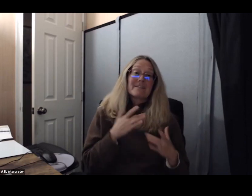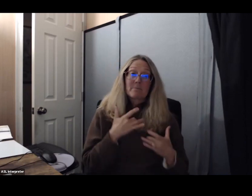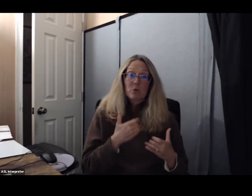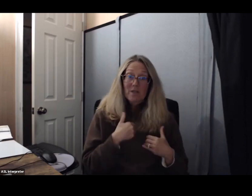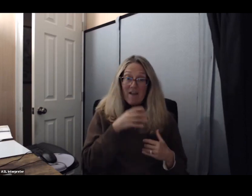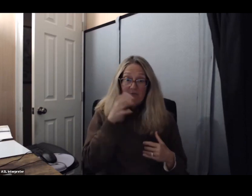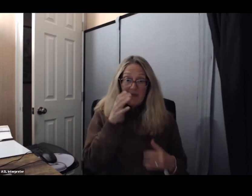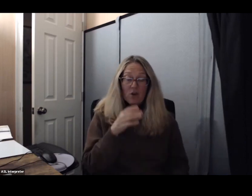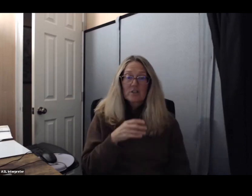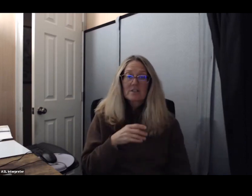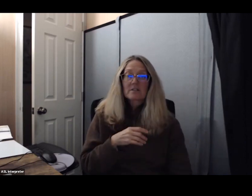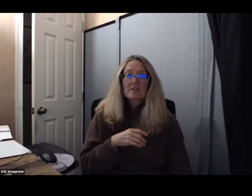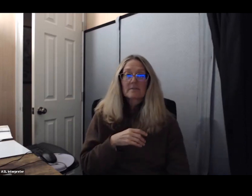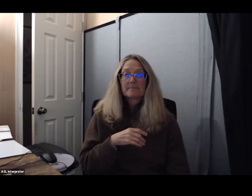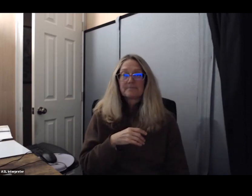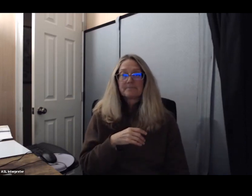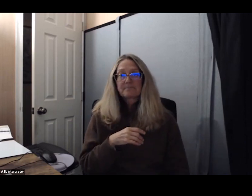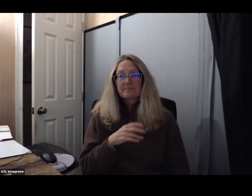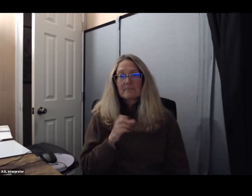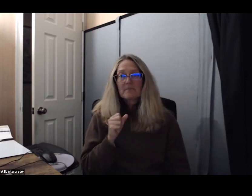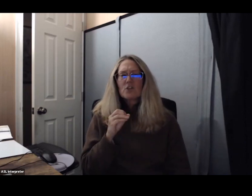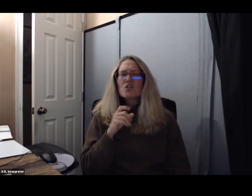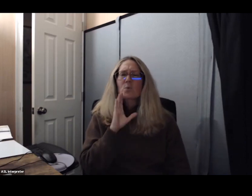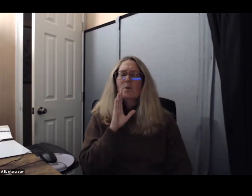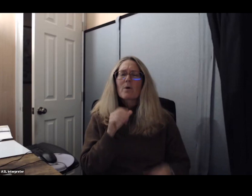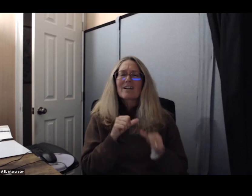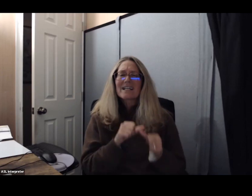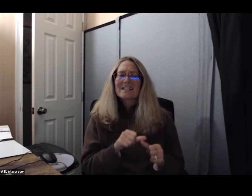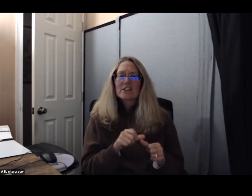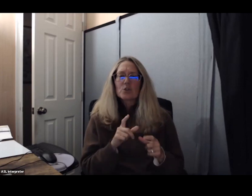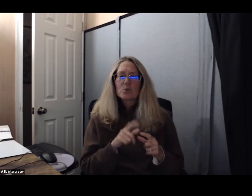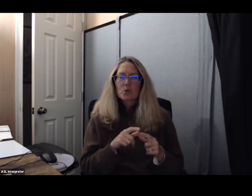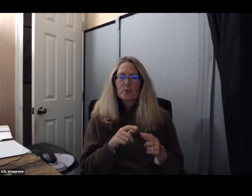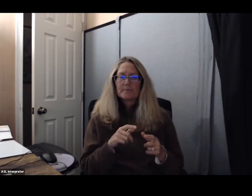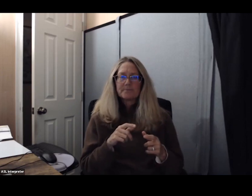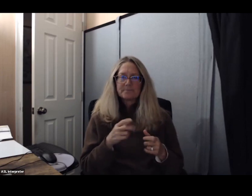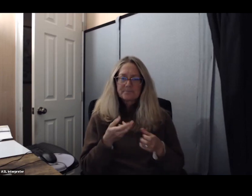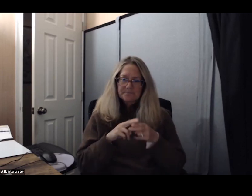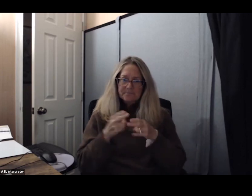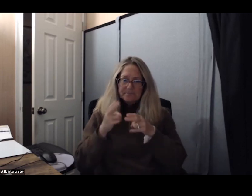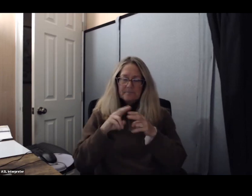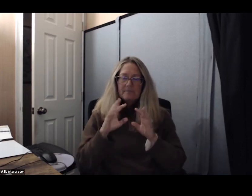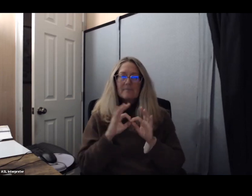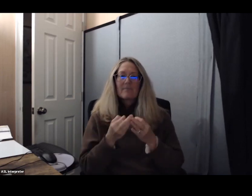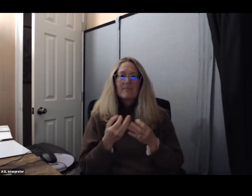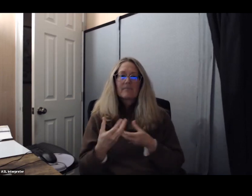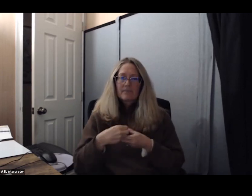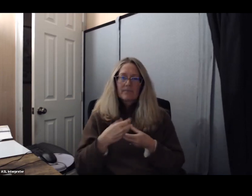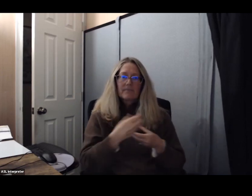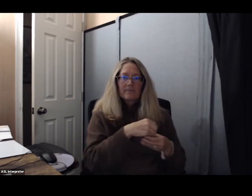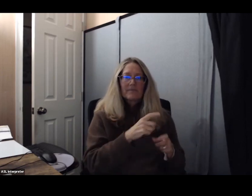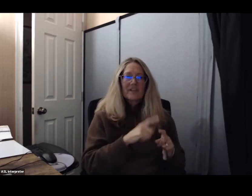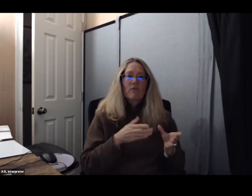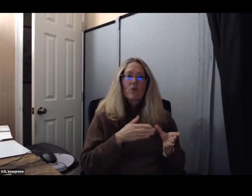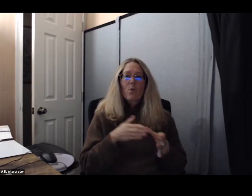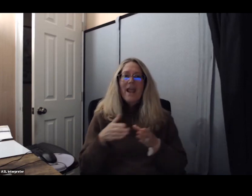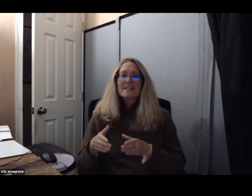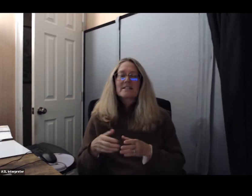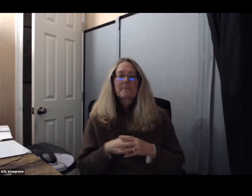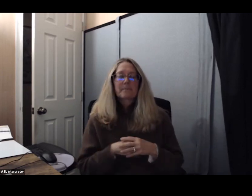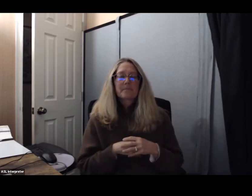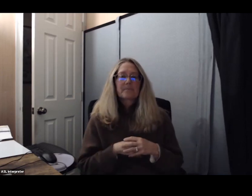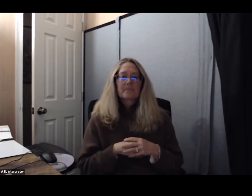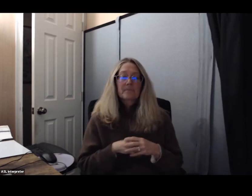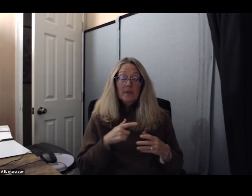had parents, and so we'll continue to get back on increasing our family engagement in many ways. Well, I appreciate that